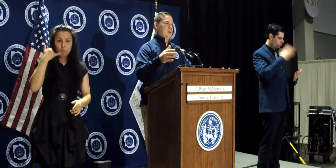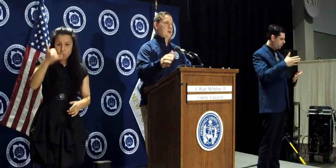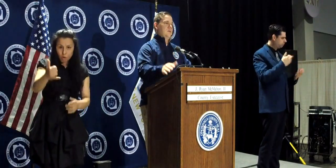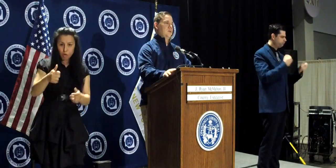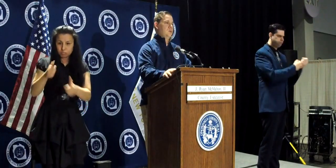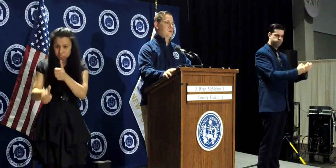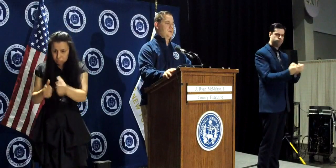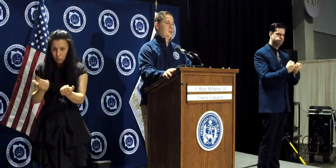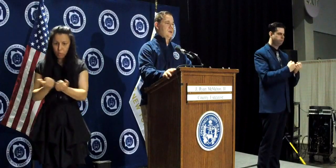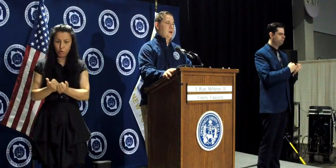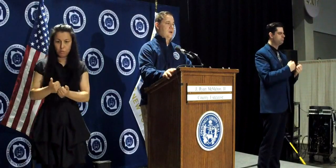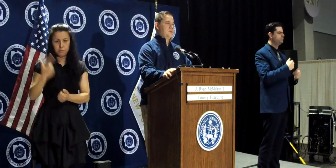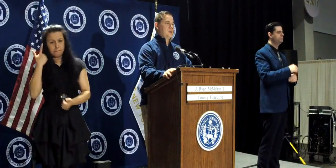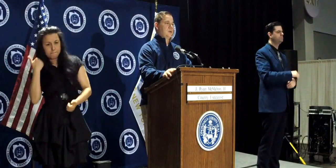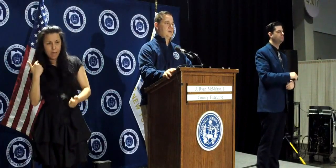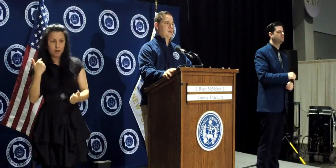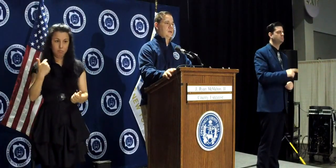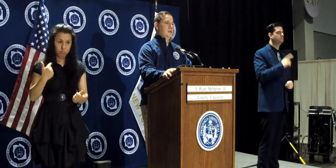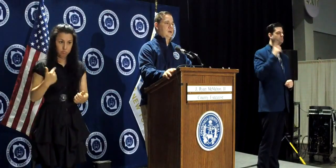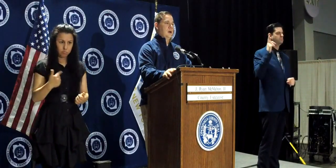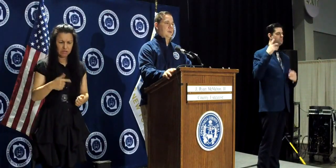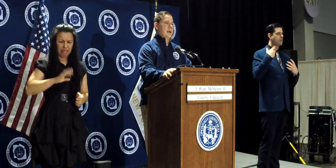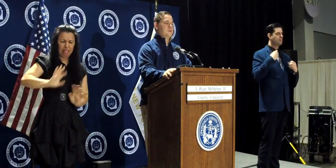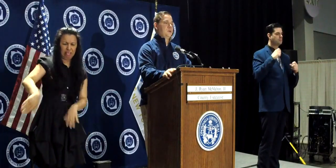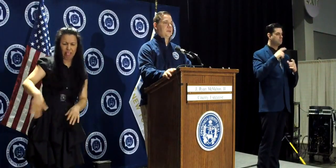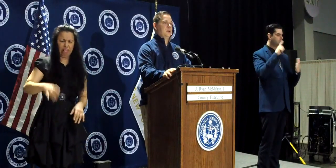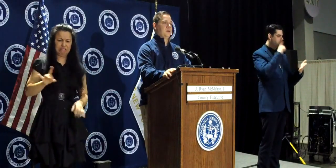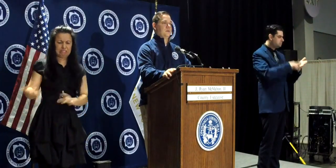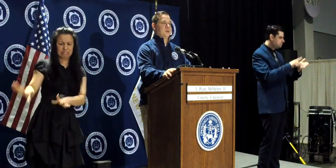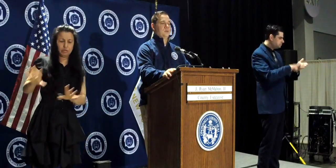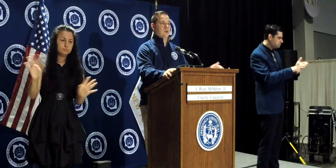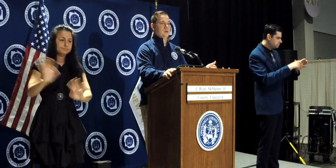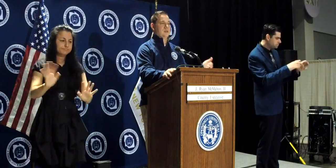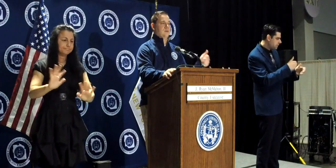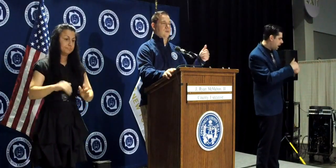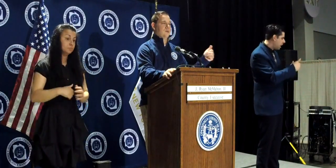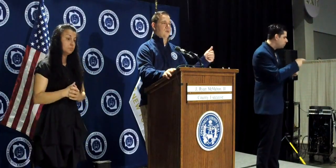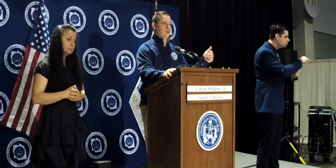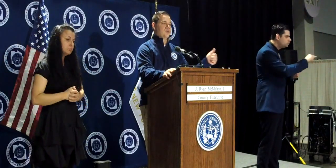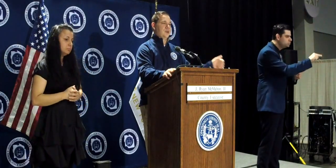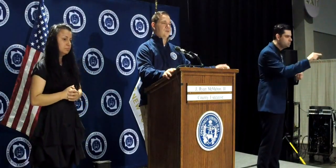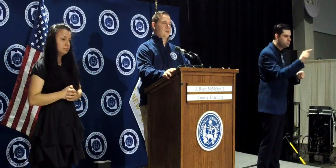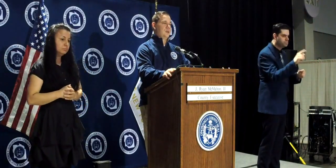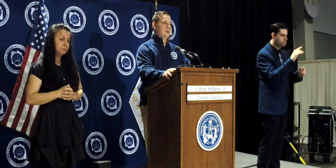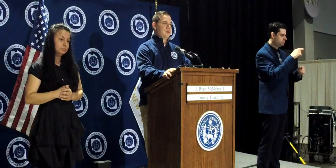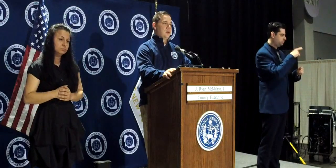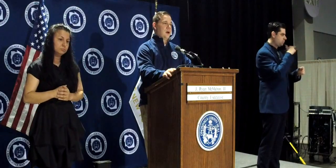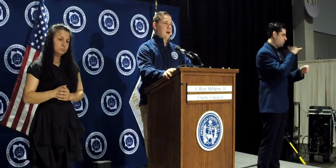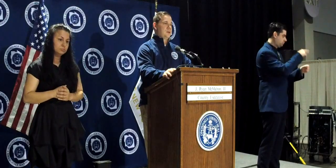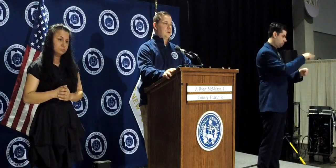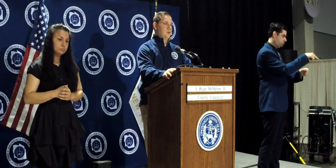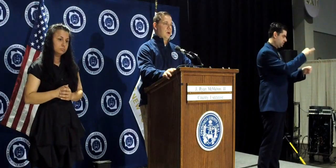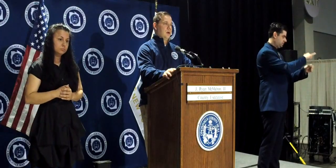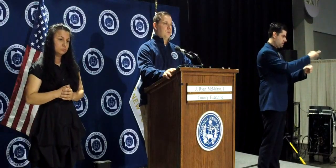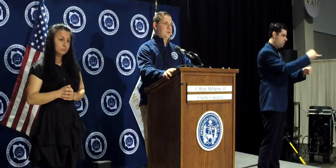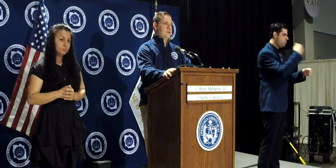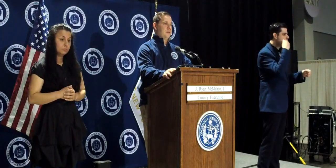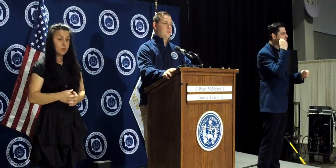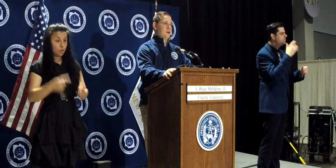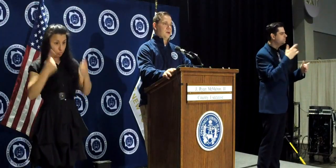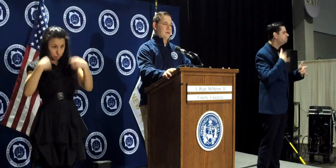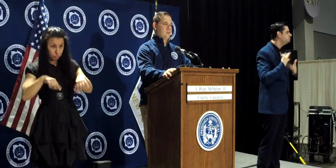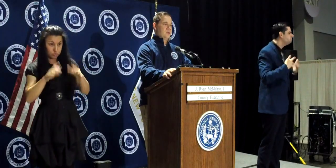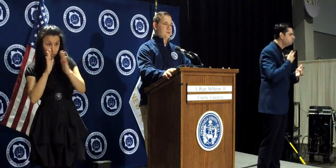quarantined individuals. Certainly, that's being done for the community safety and for your safety. So